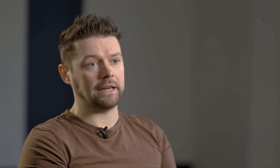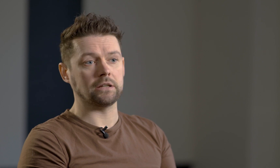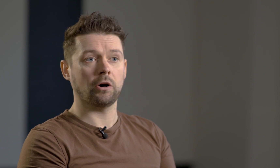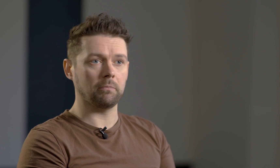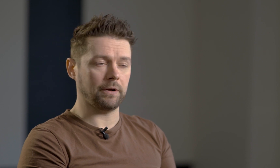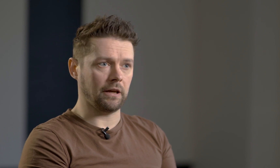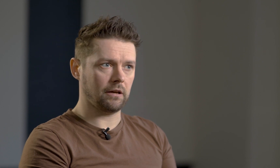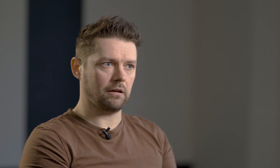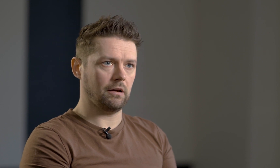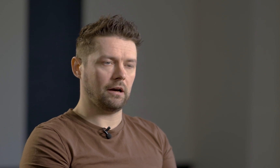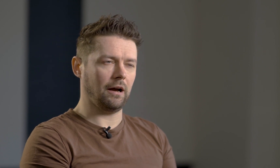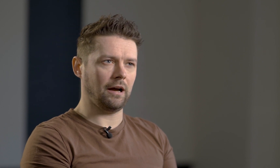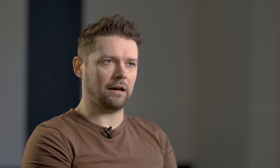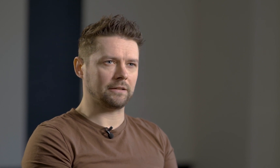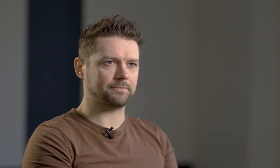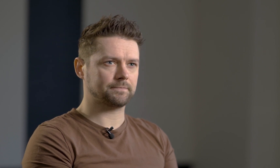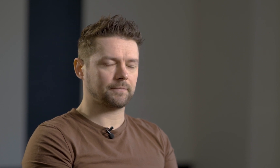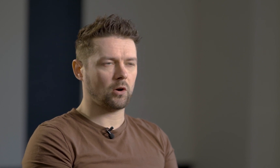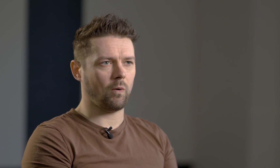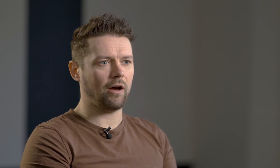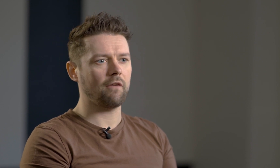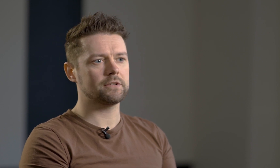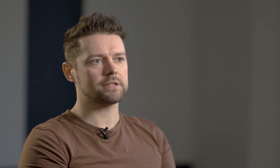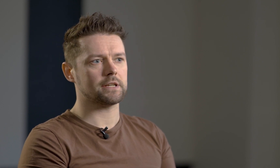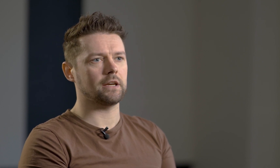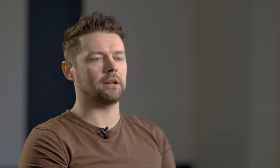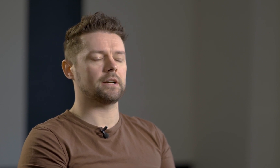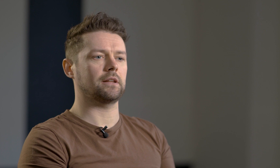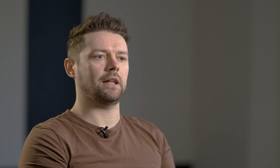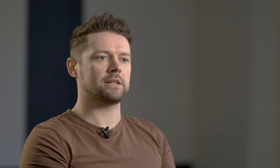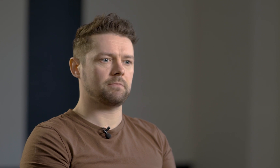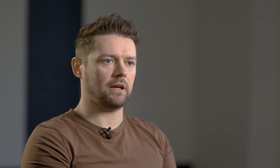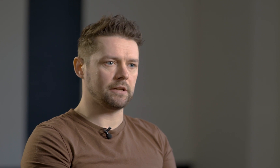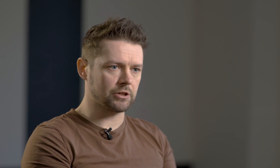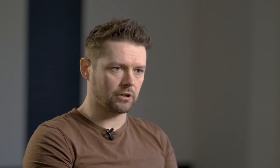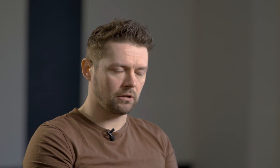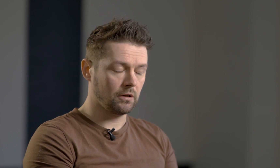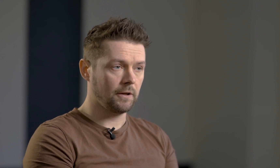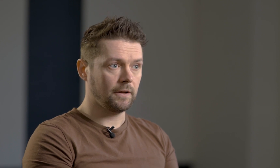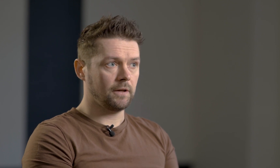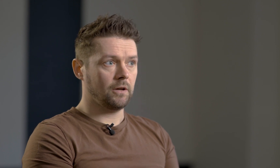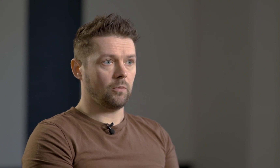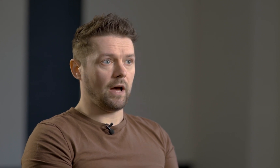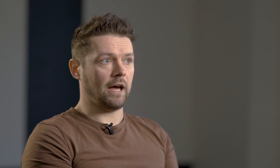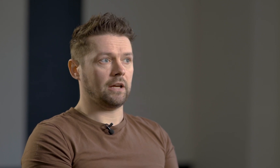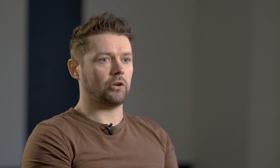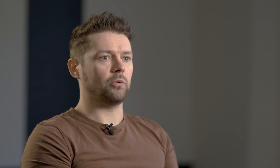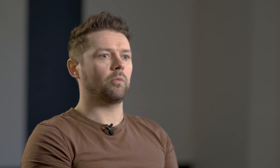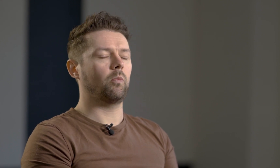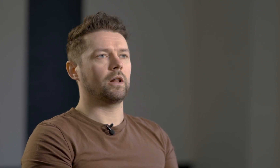any company are quite often seen as a last minute addition, where you will